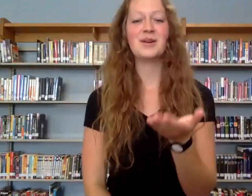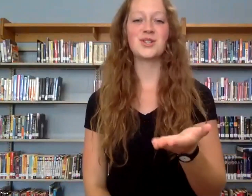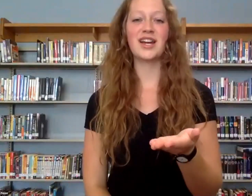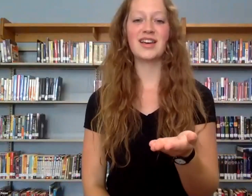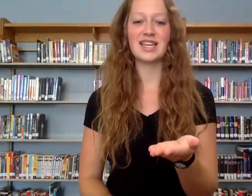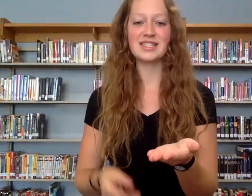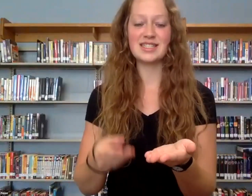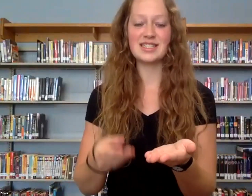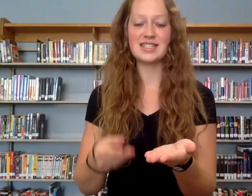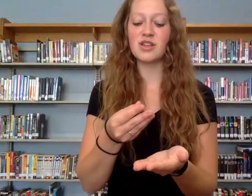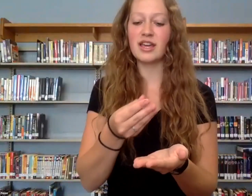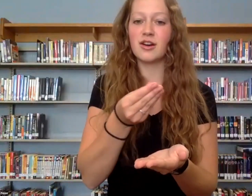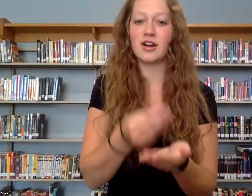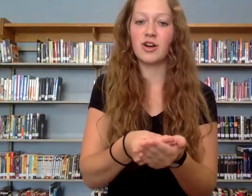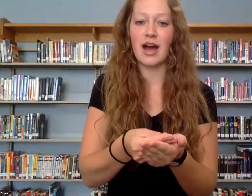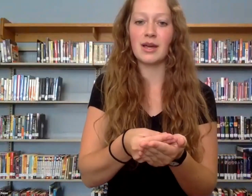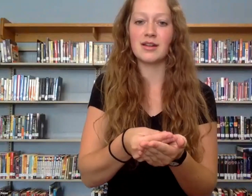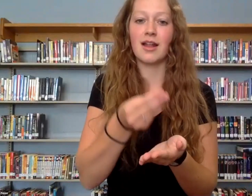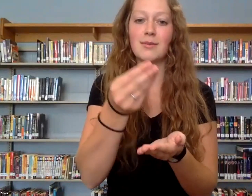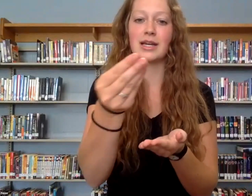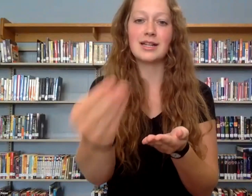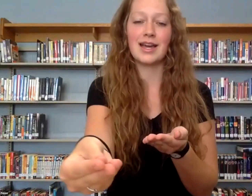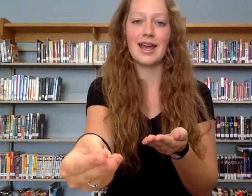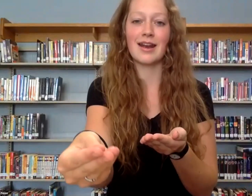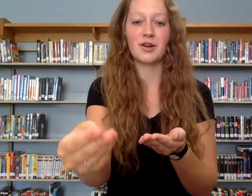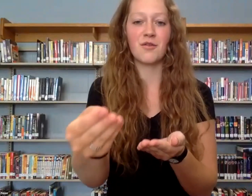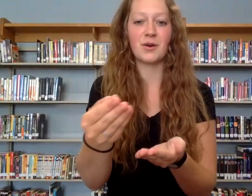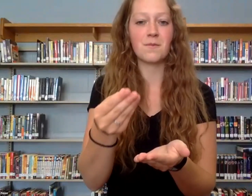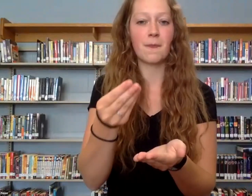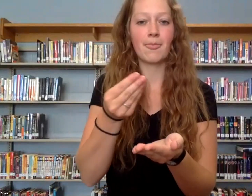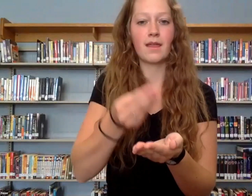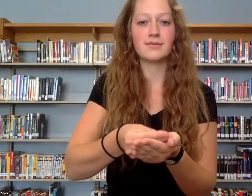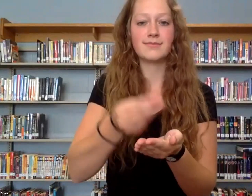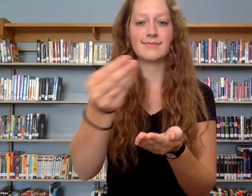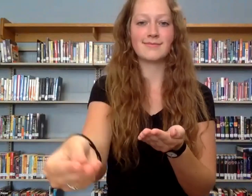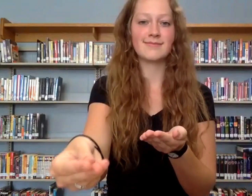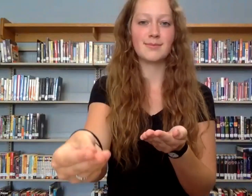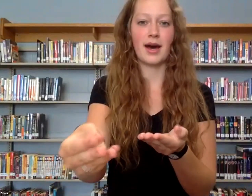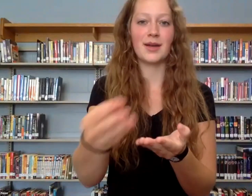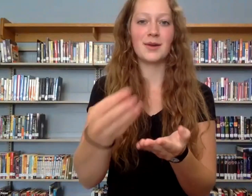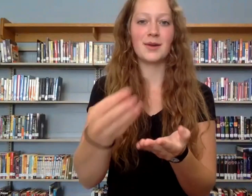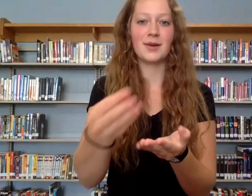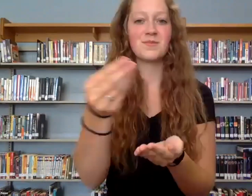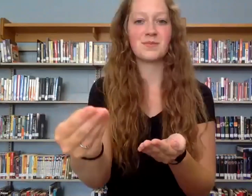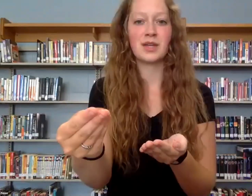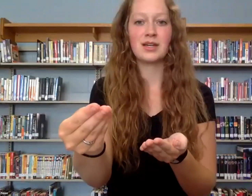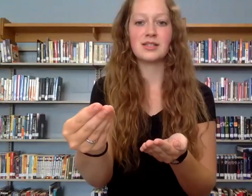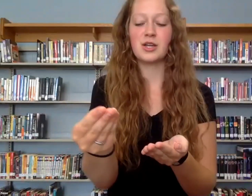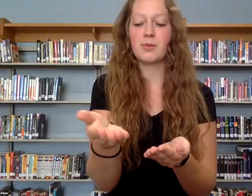your hand out like this. And it's sort of like you're grabbing a dollar bill and handing it over. Buy. So your palm